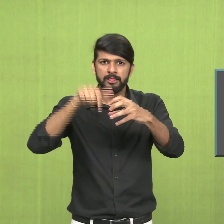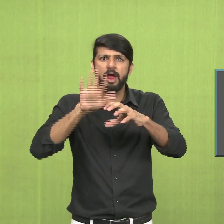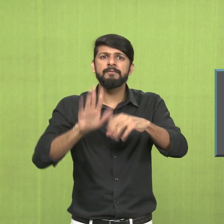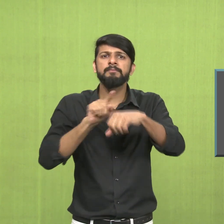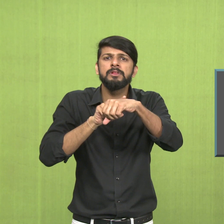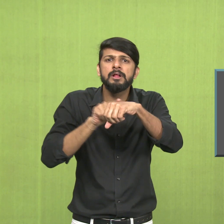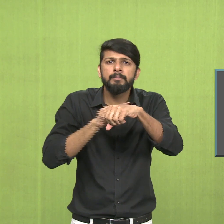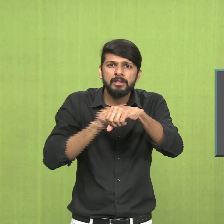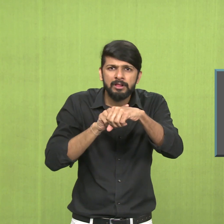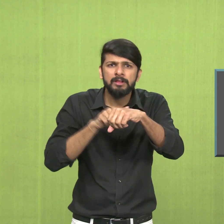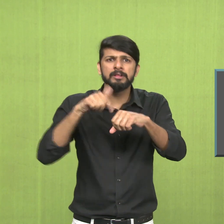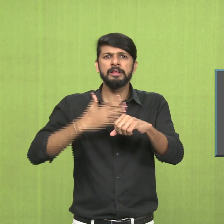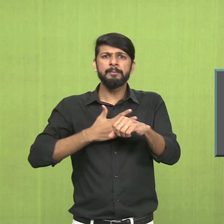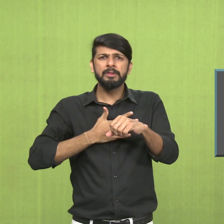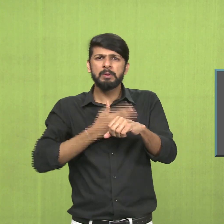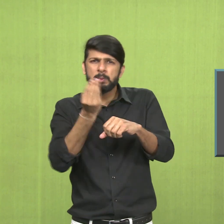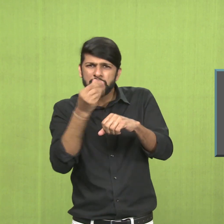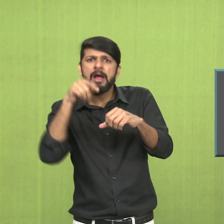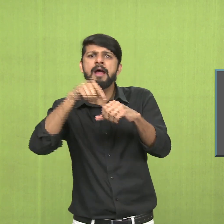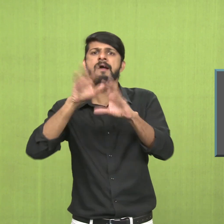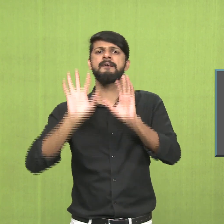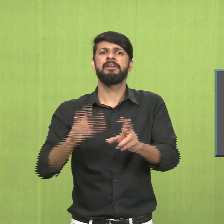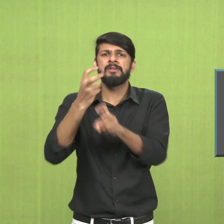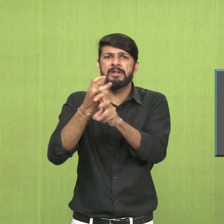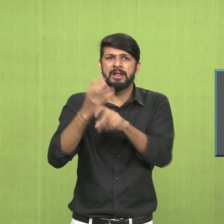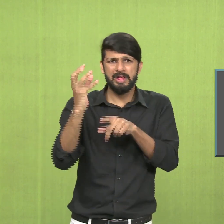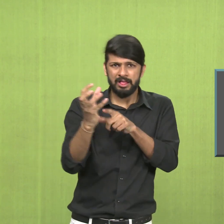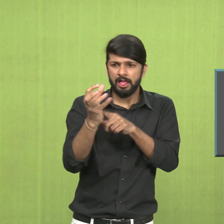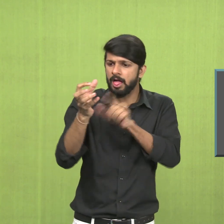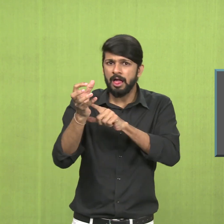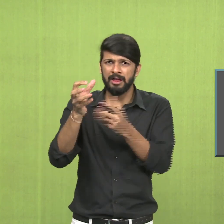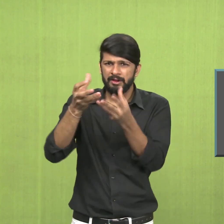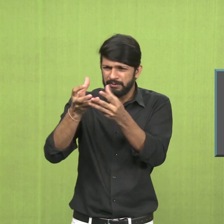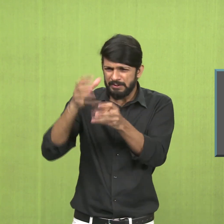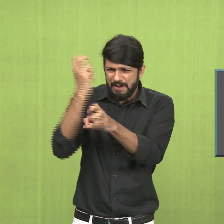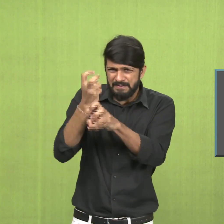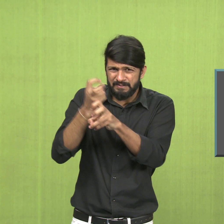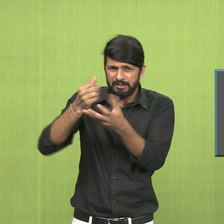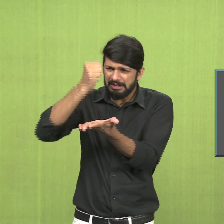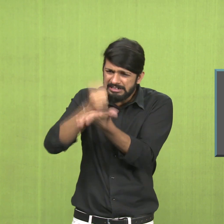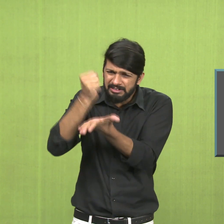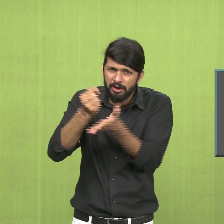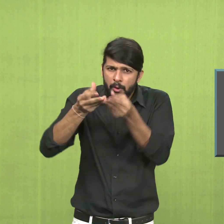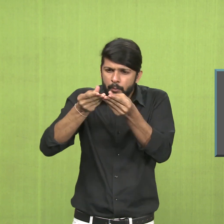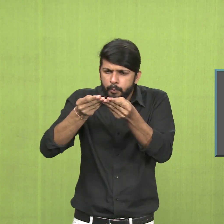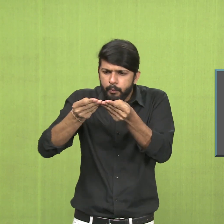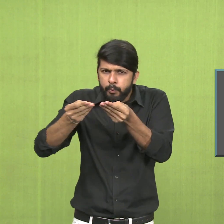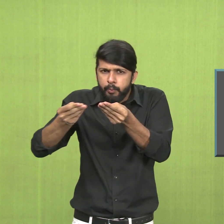Lapis lazuli is a kind of a stone which is both blue, green in color mixed,